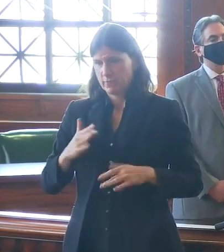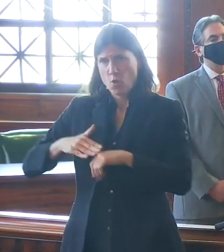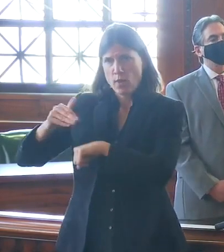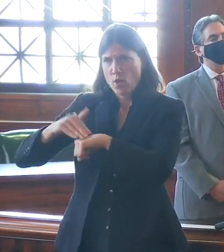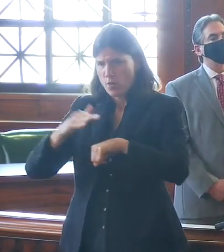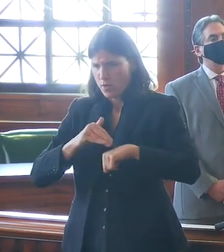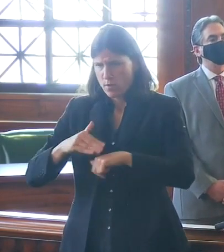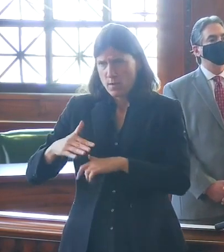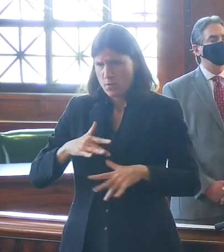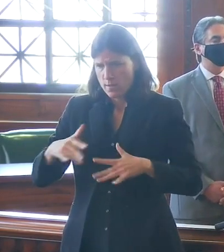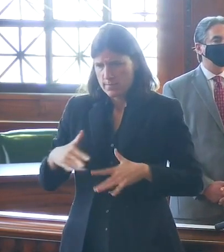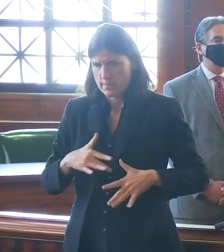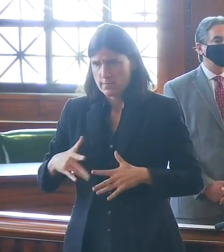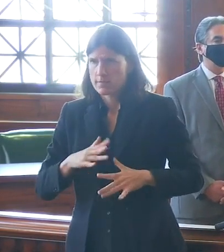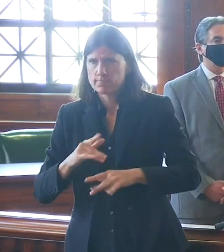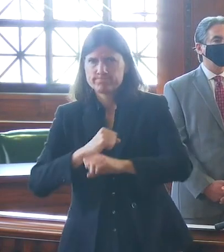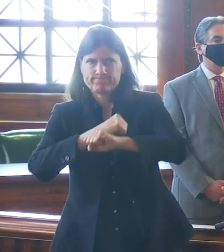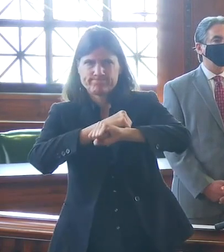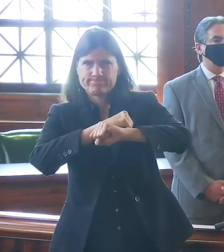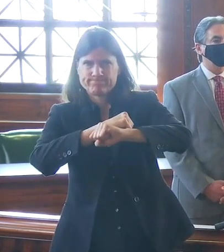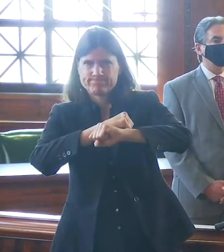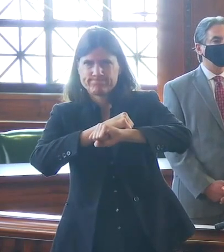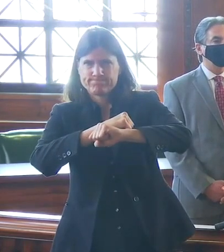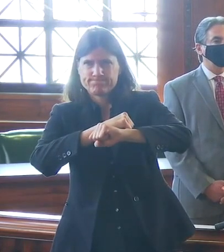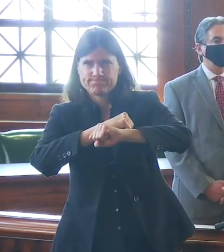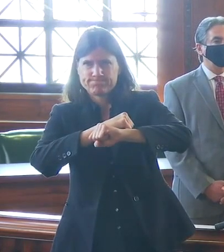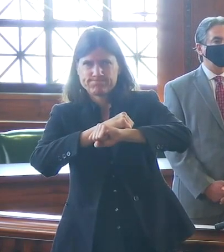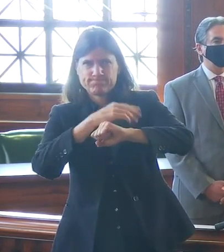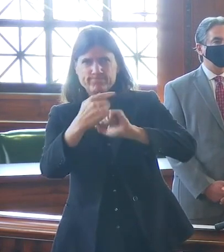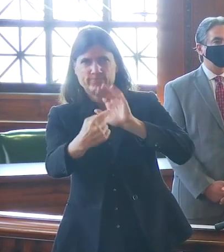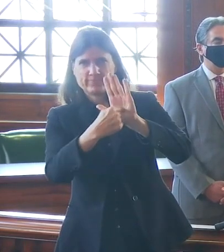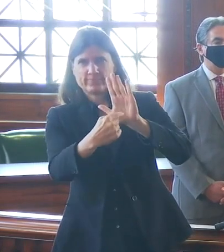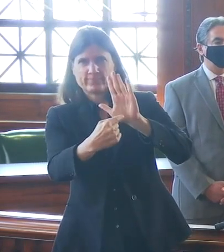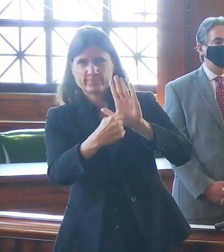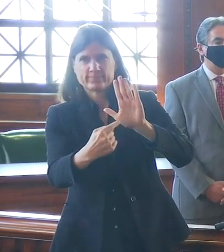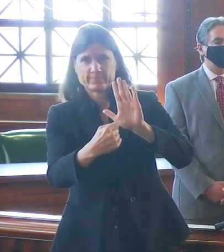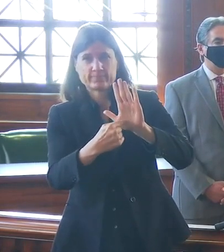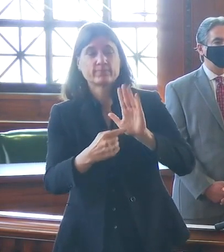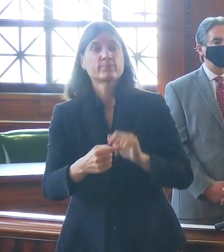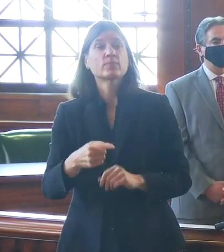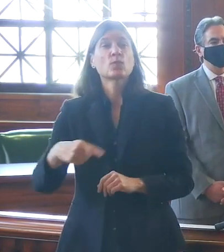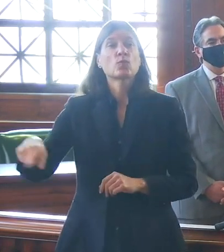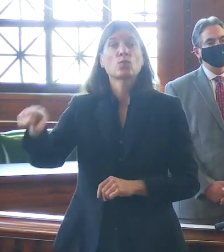is your body demonstrating an immune response to keep you safe and protected.